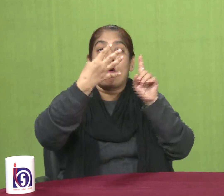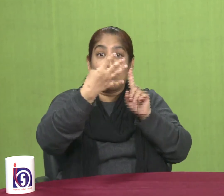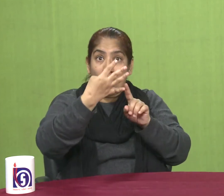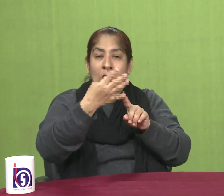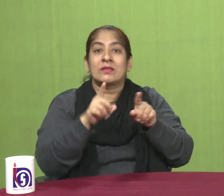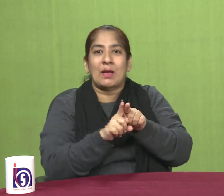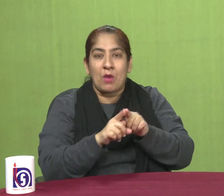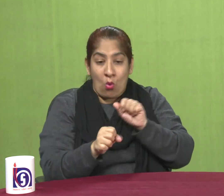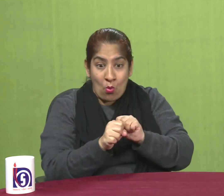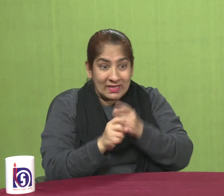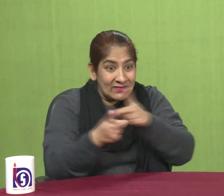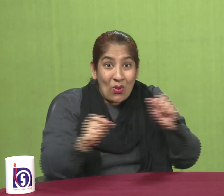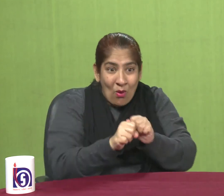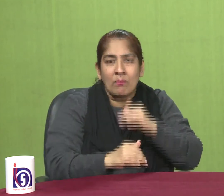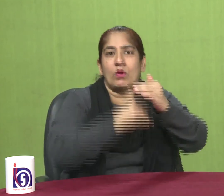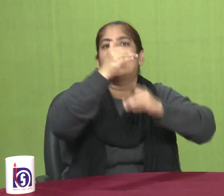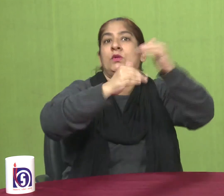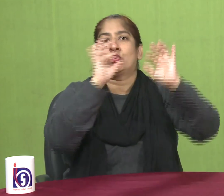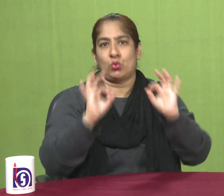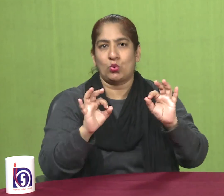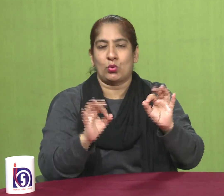Fourth is substantial development.